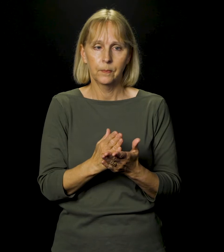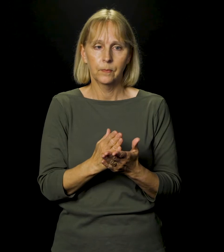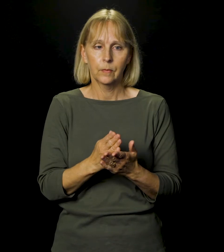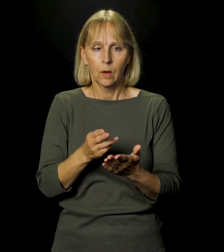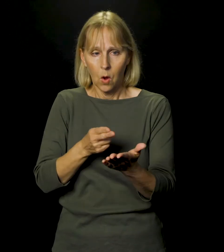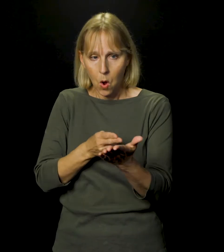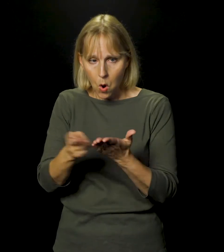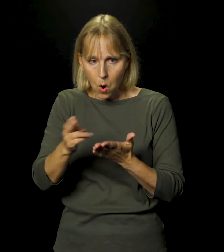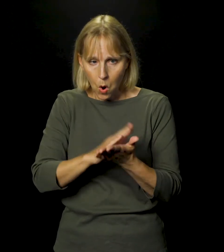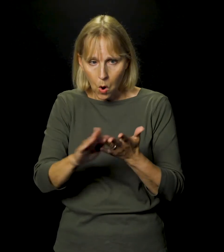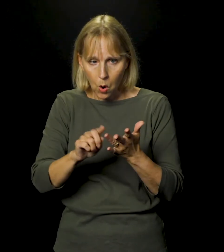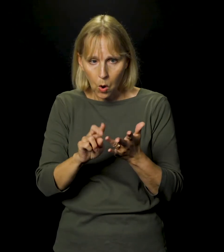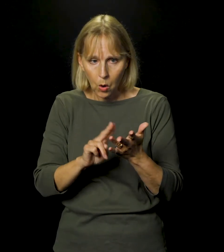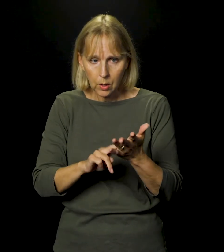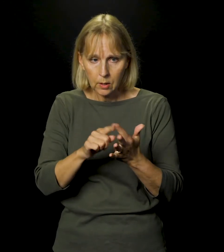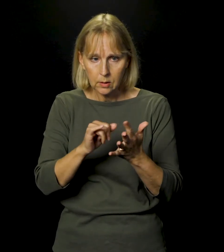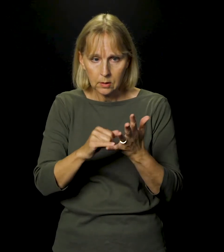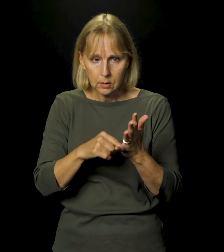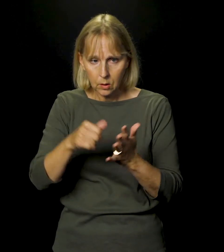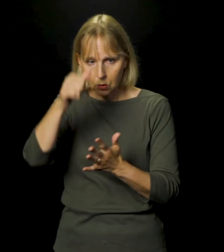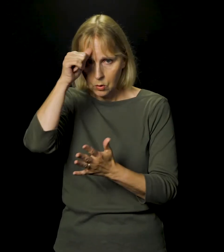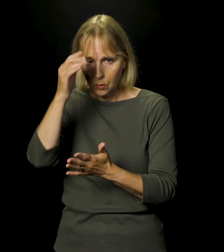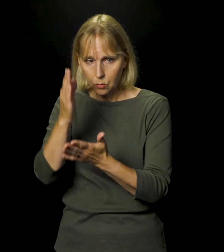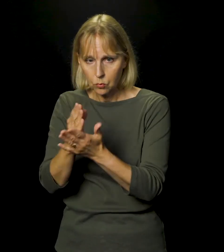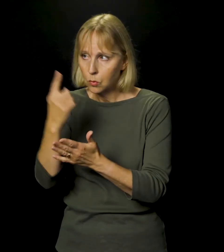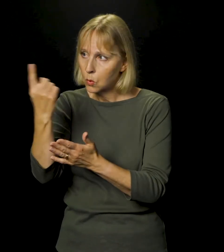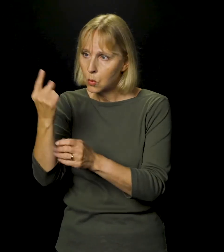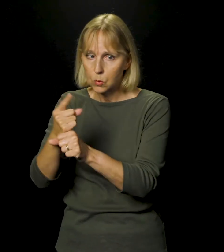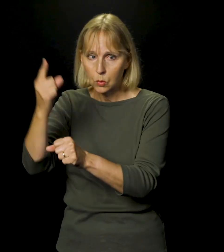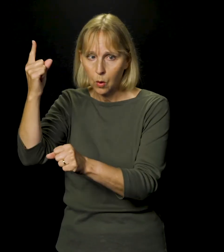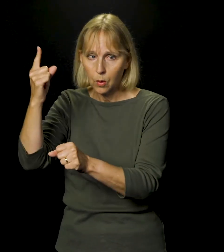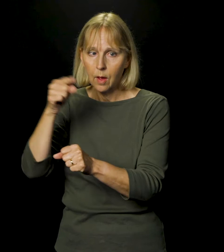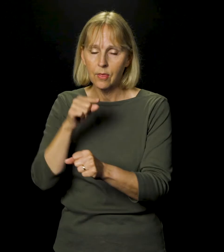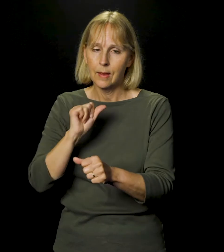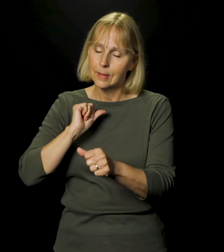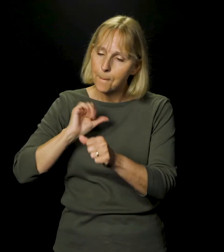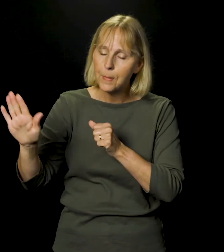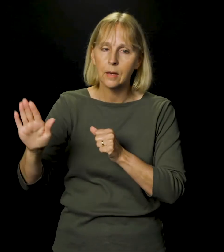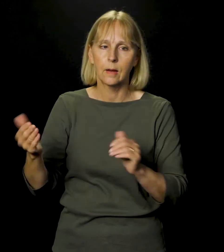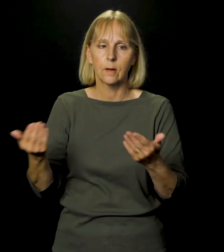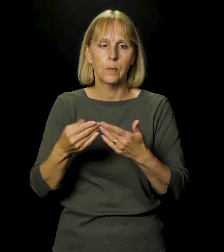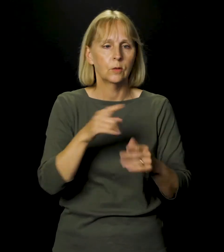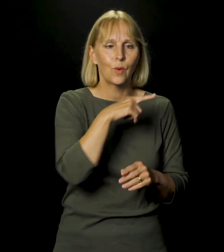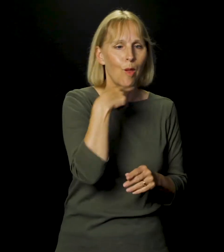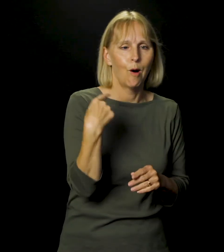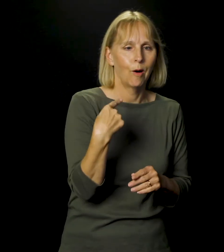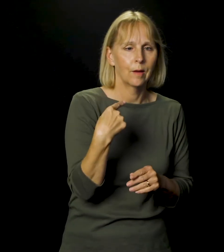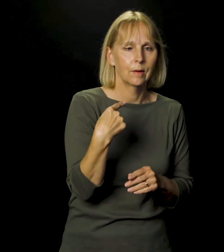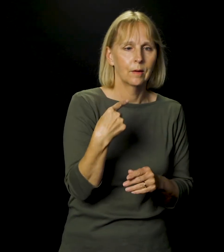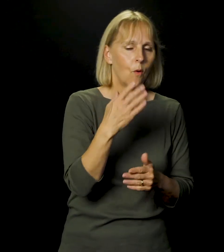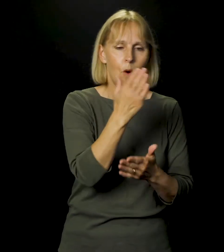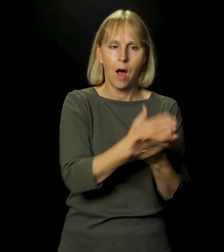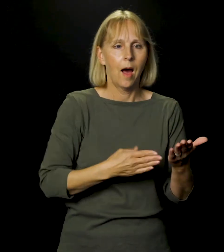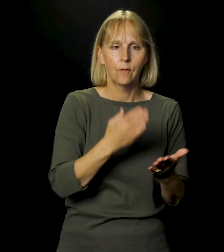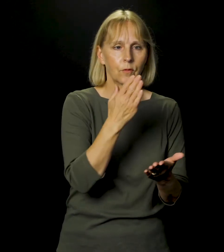Honesty and knowing the truth of who God is way better than any lie, way better than any